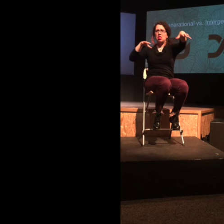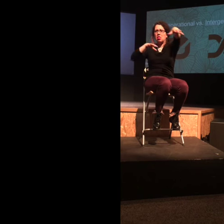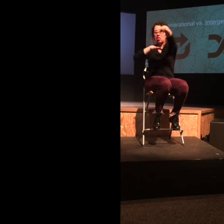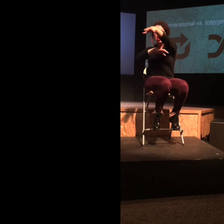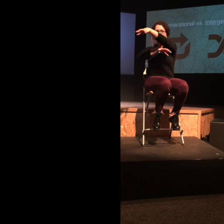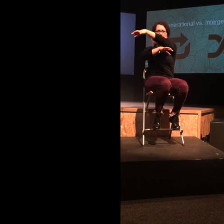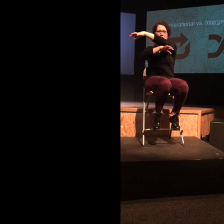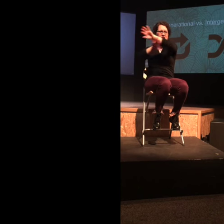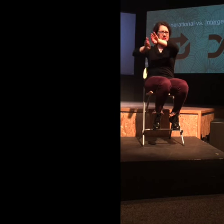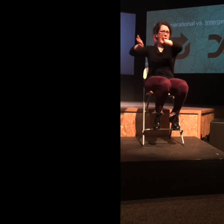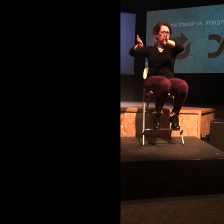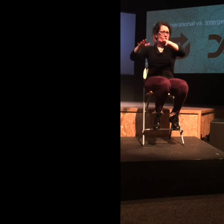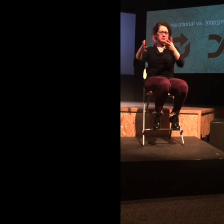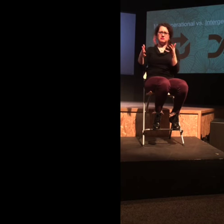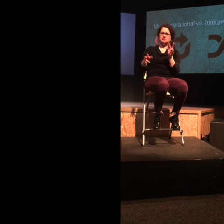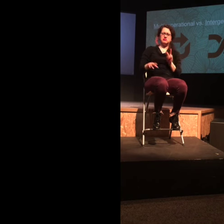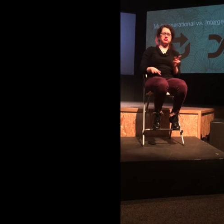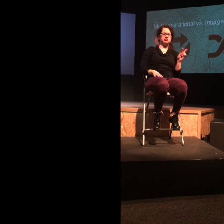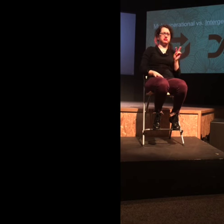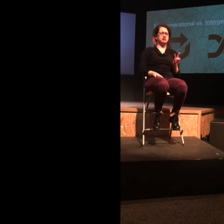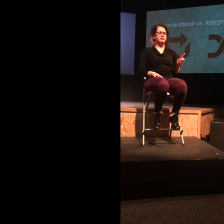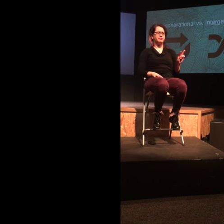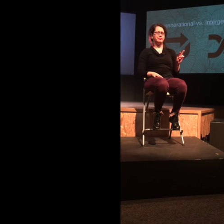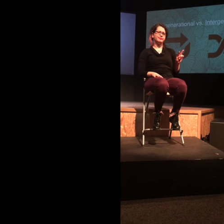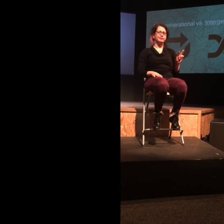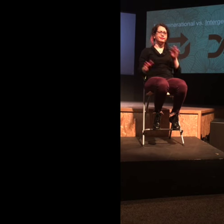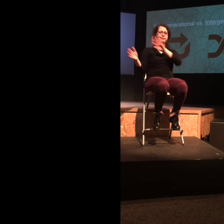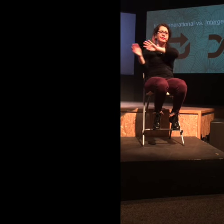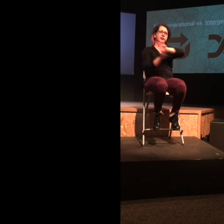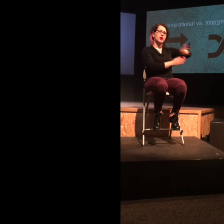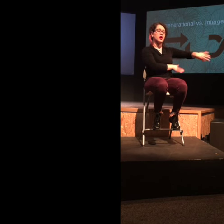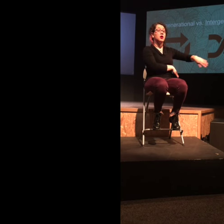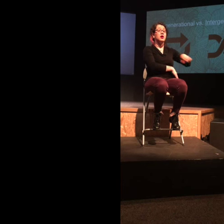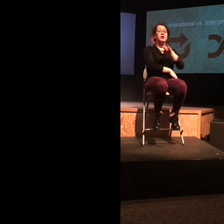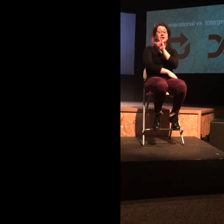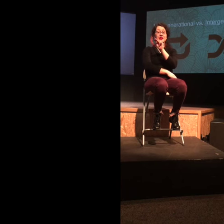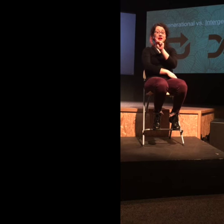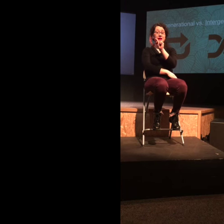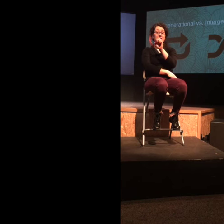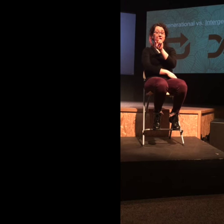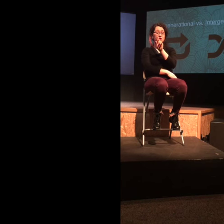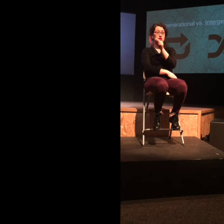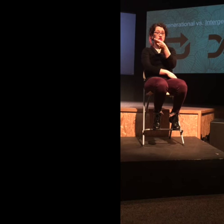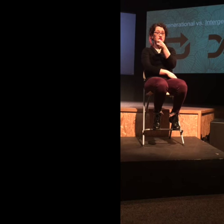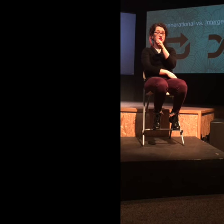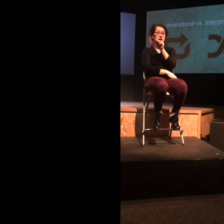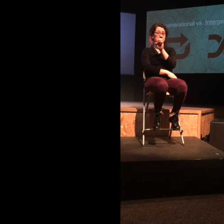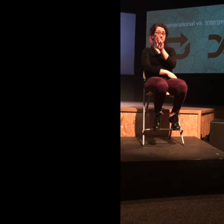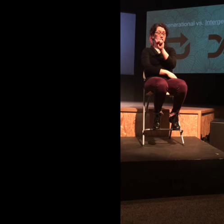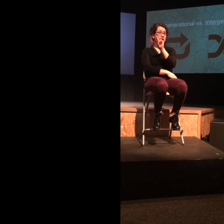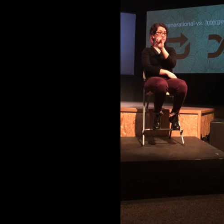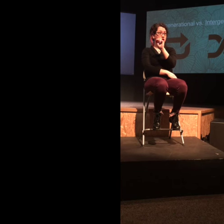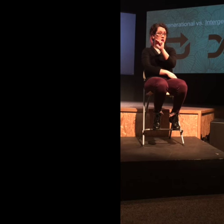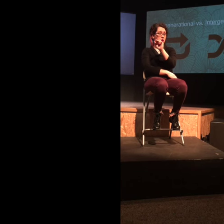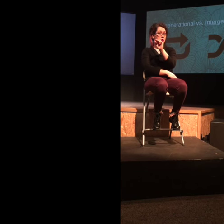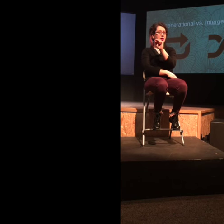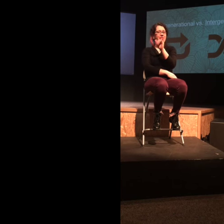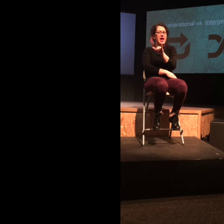ministry. And there's a place for that, that's fine. But I would say intergenerational ministry is like the shuffle button on